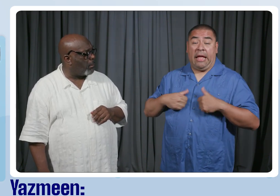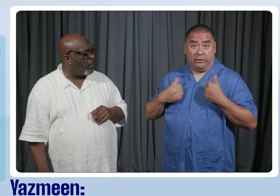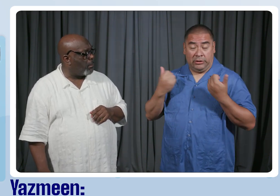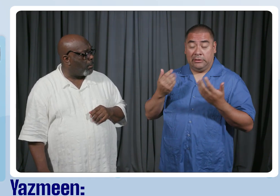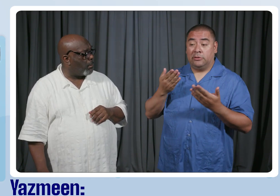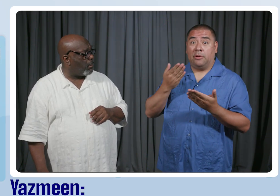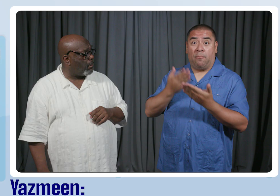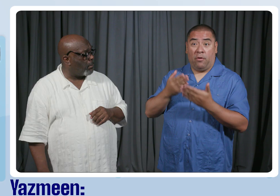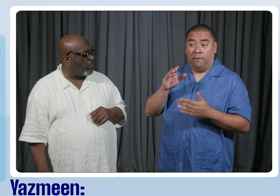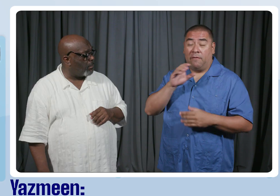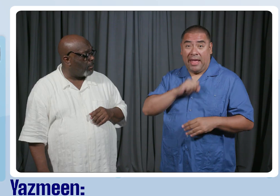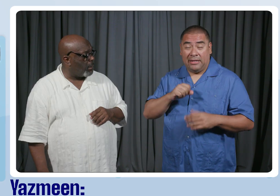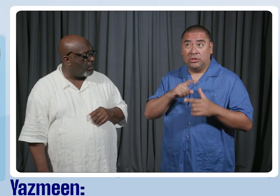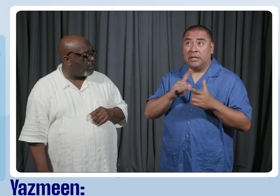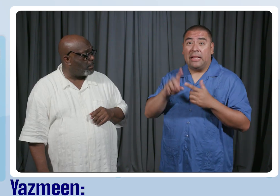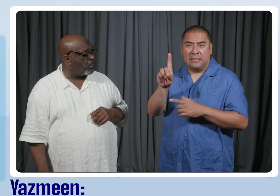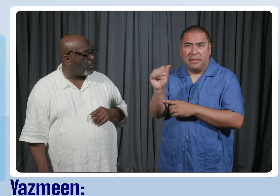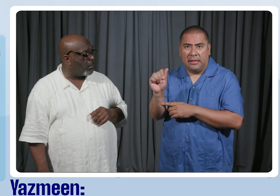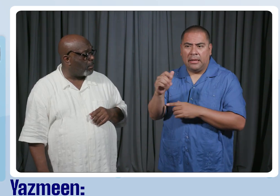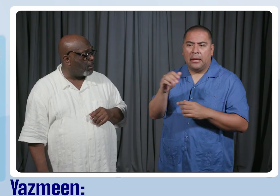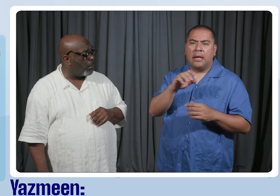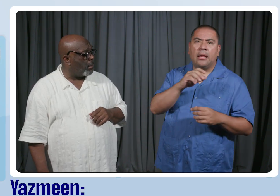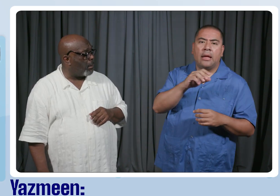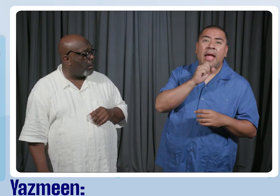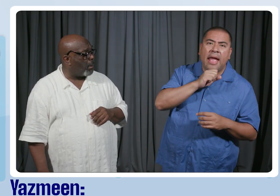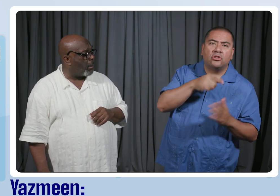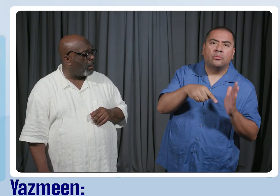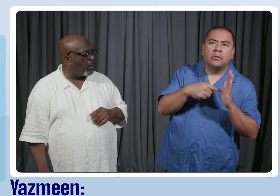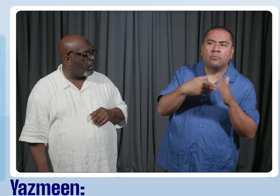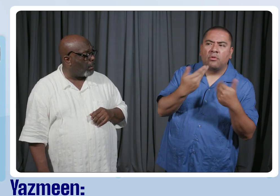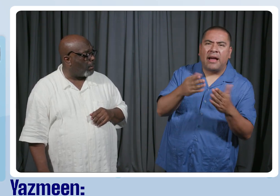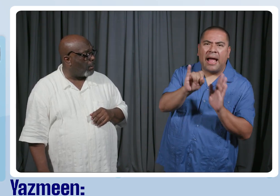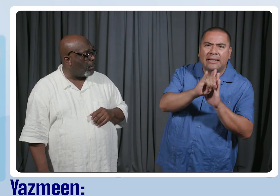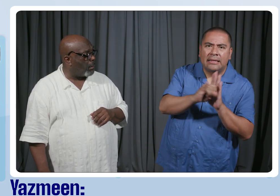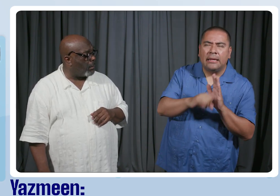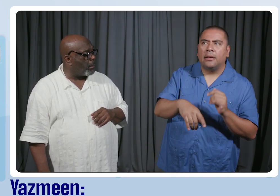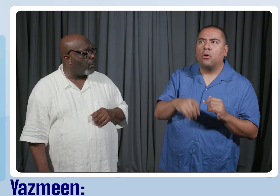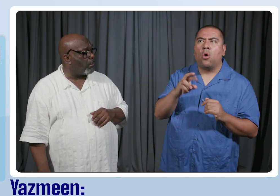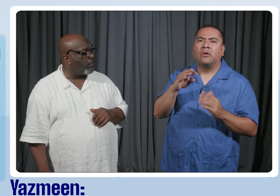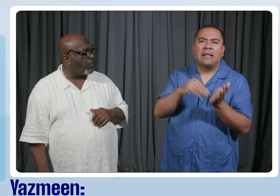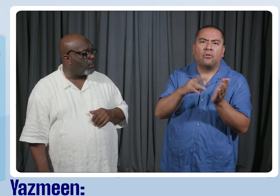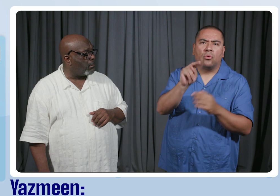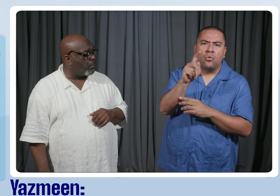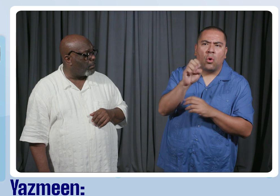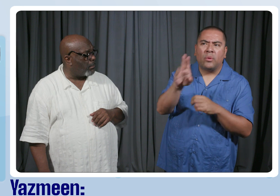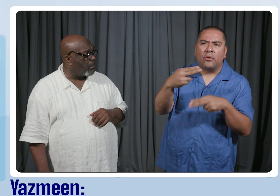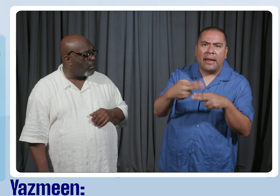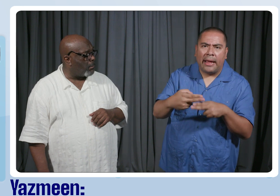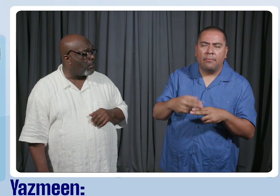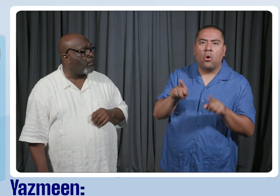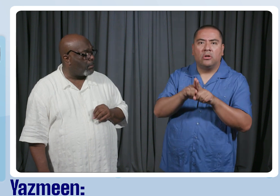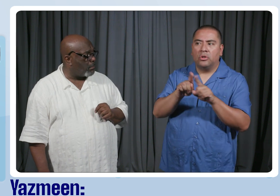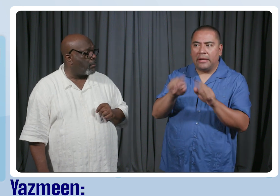we ask for them to provide an ID or anything from a doctor's note that says their ID along with their name, and that can